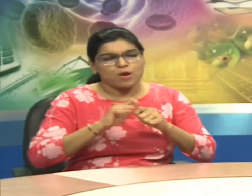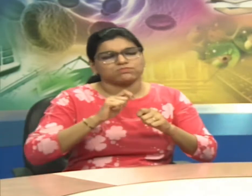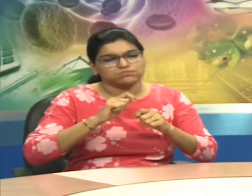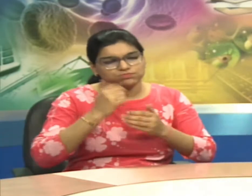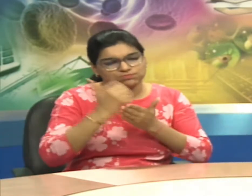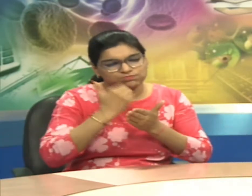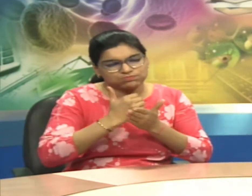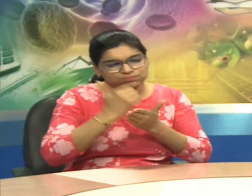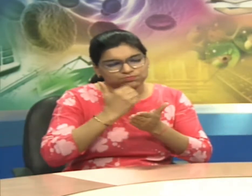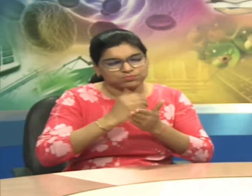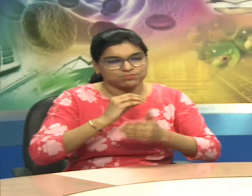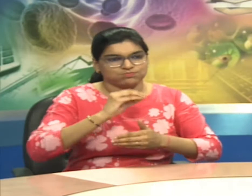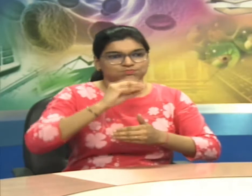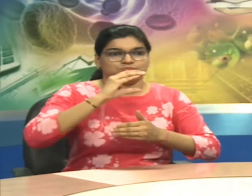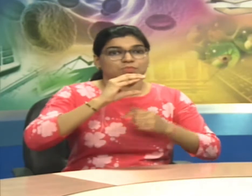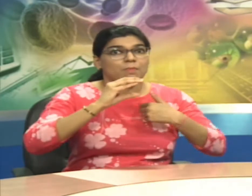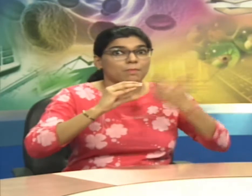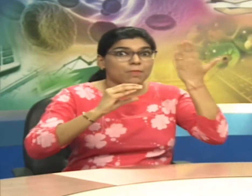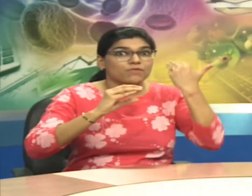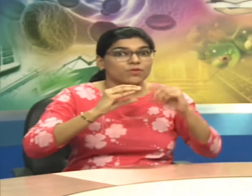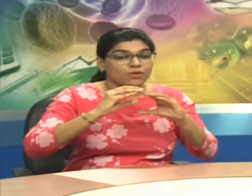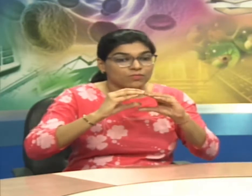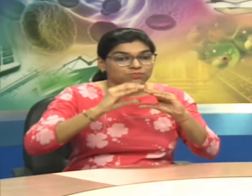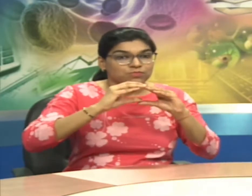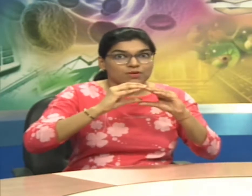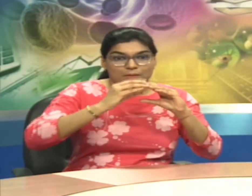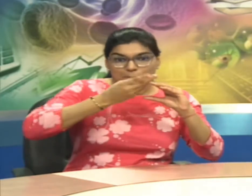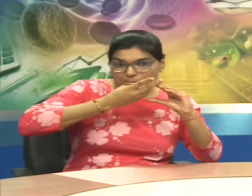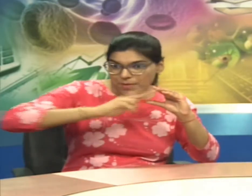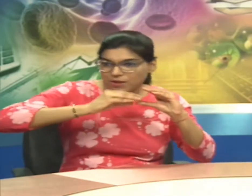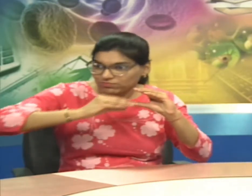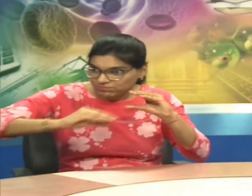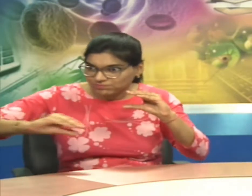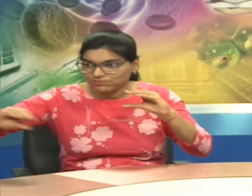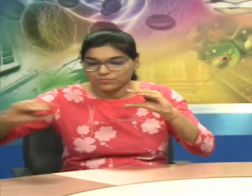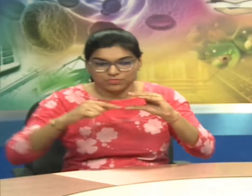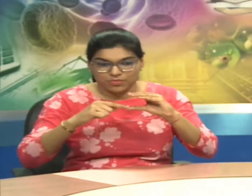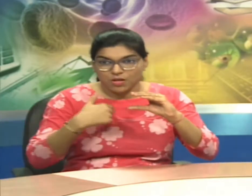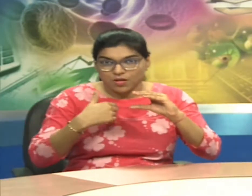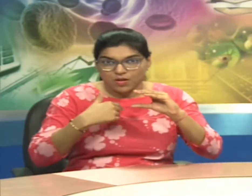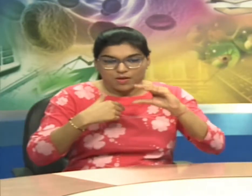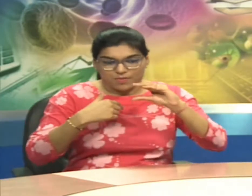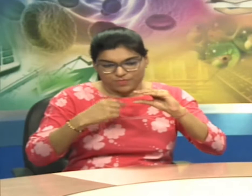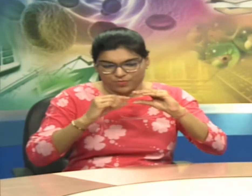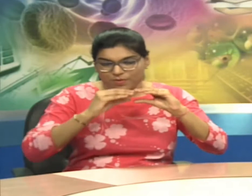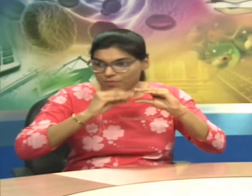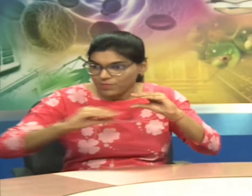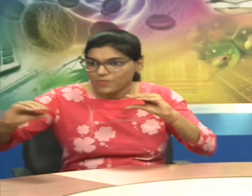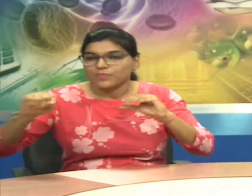That's how I will build my home, for saving amount and returning it back